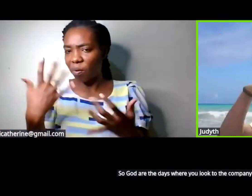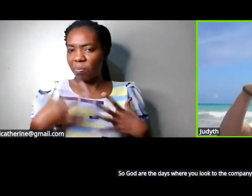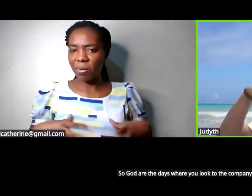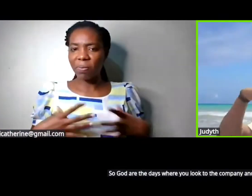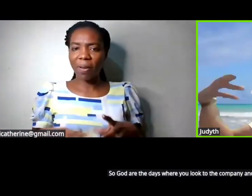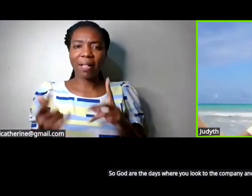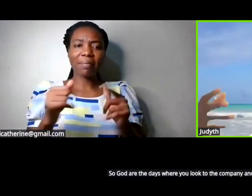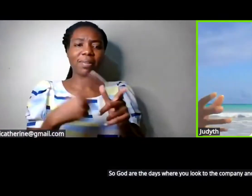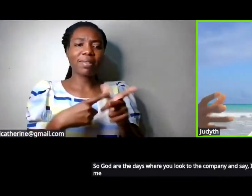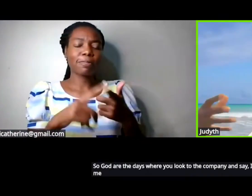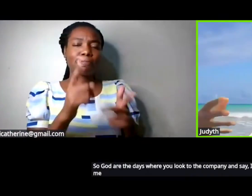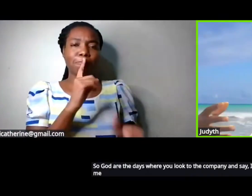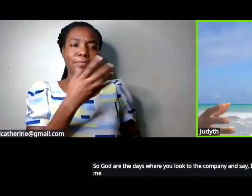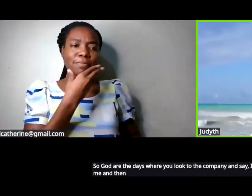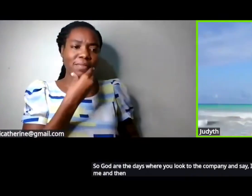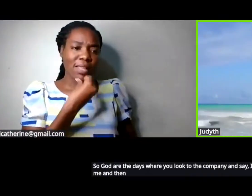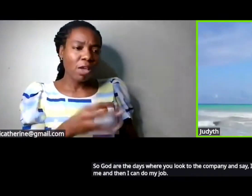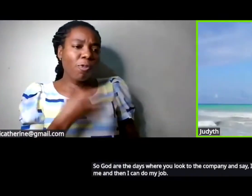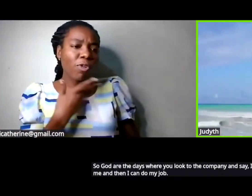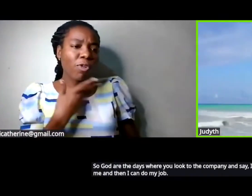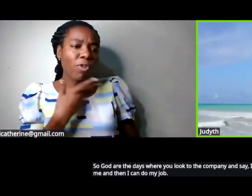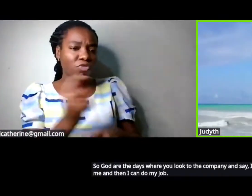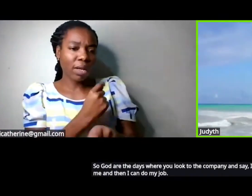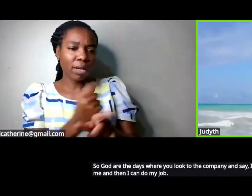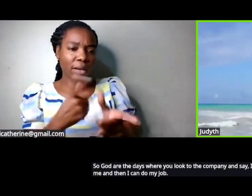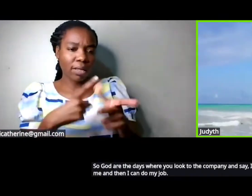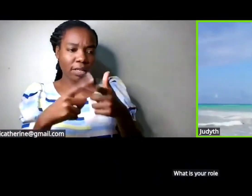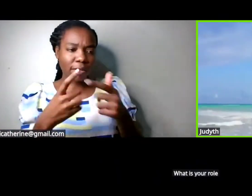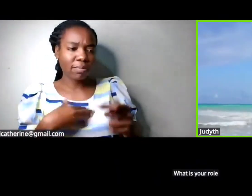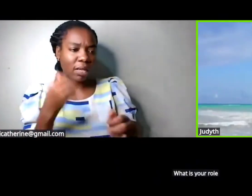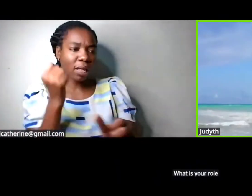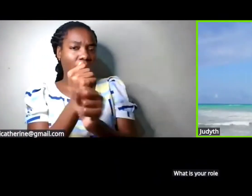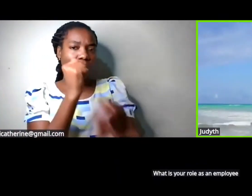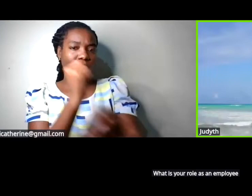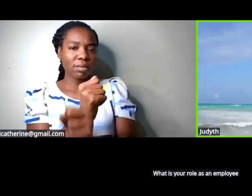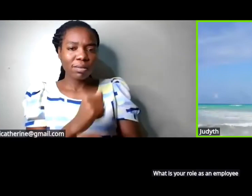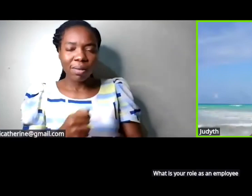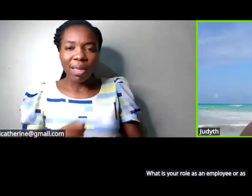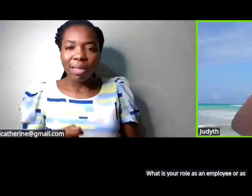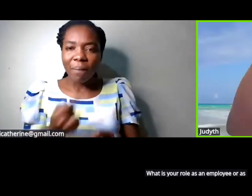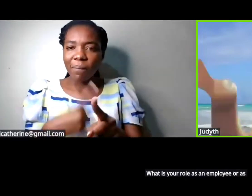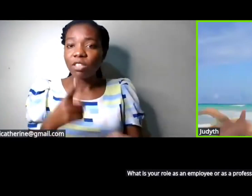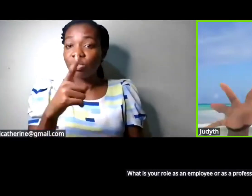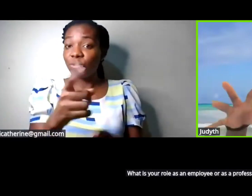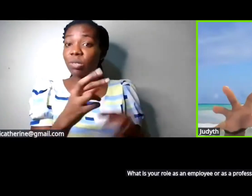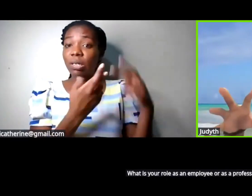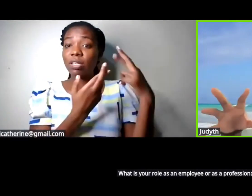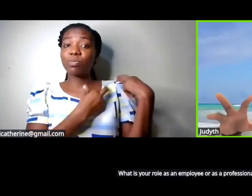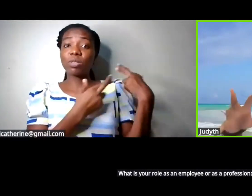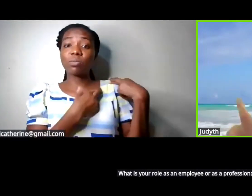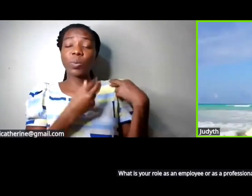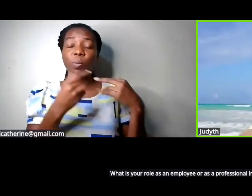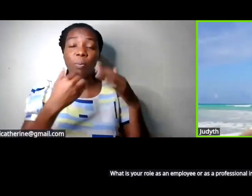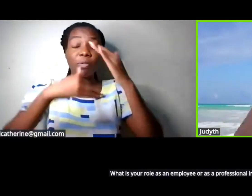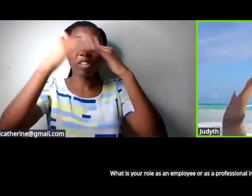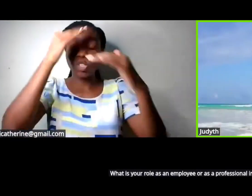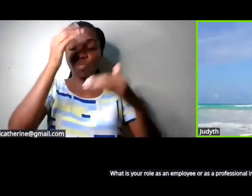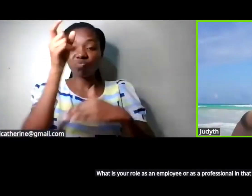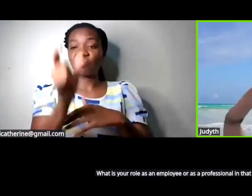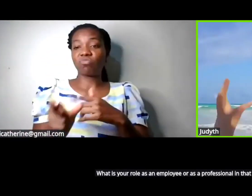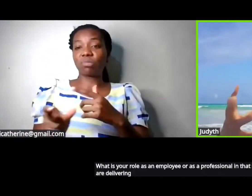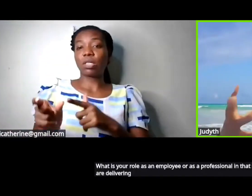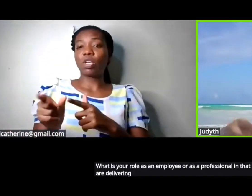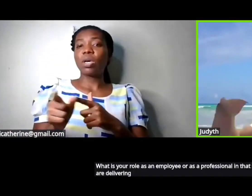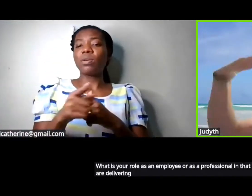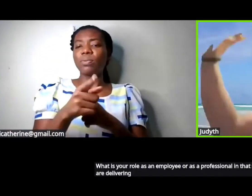me and then I can do my job. What is your role as an employee or as a professional in that space where you are delivering a task